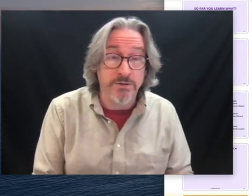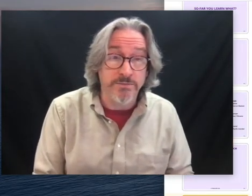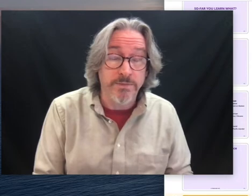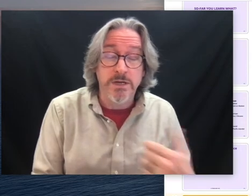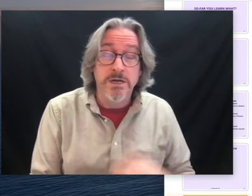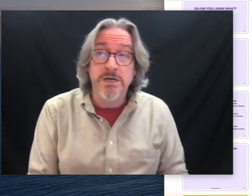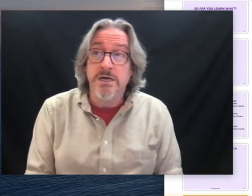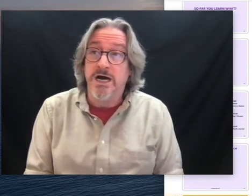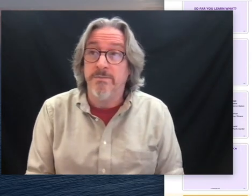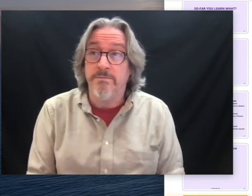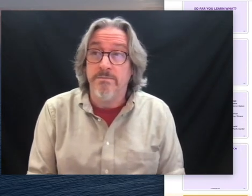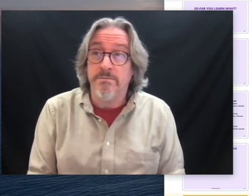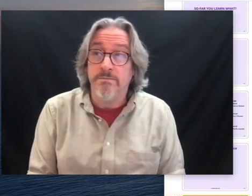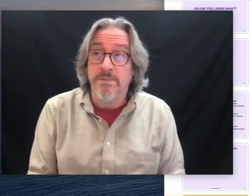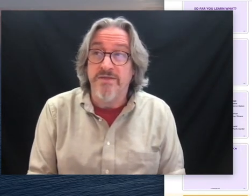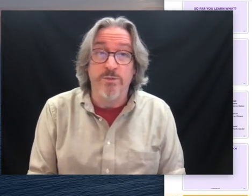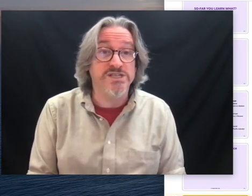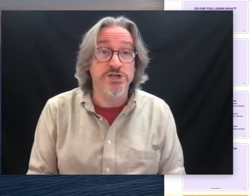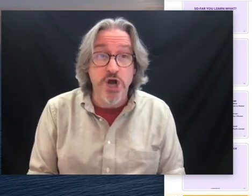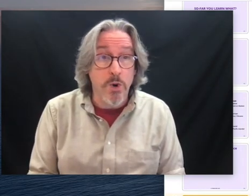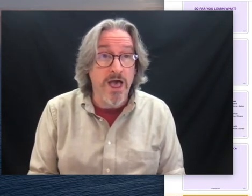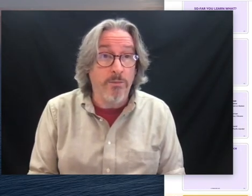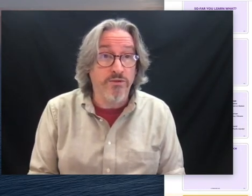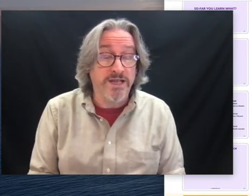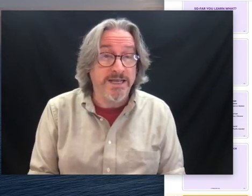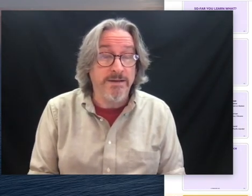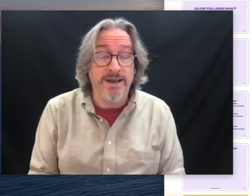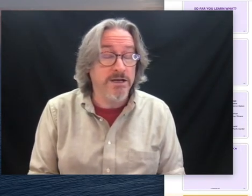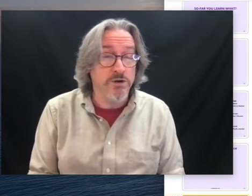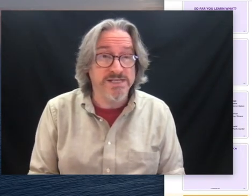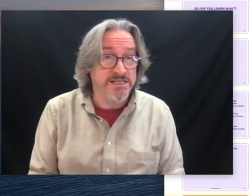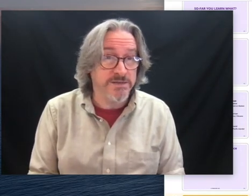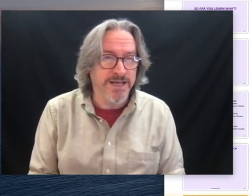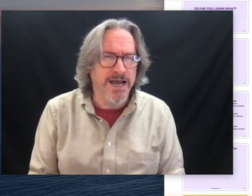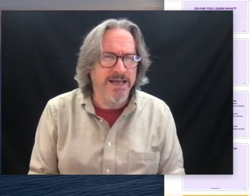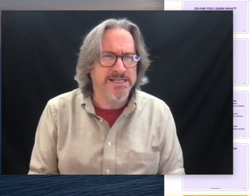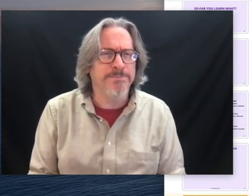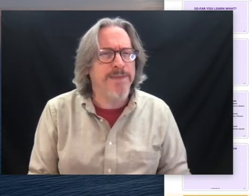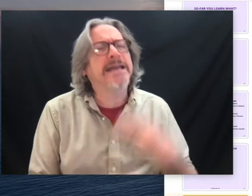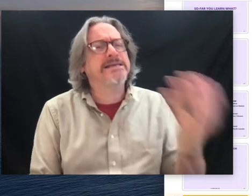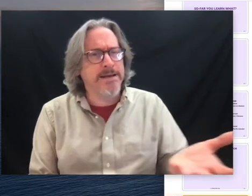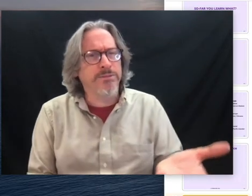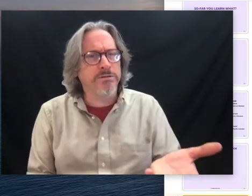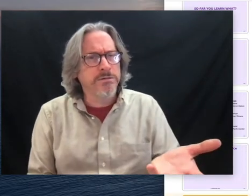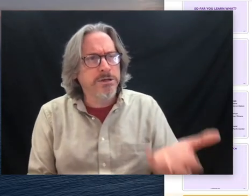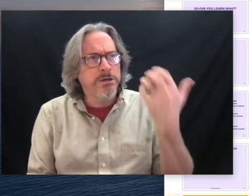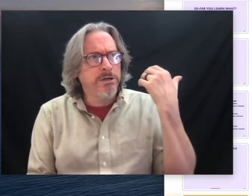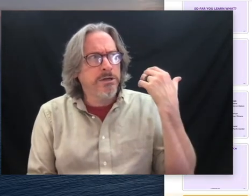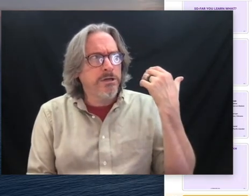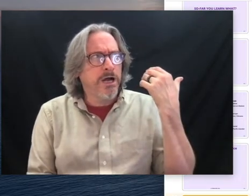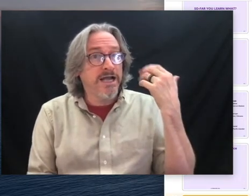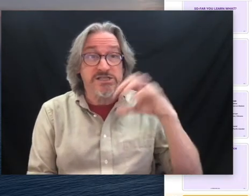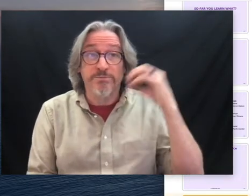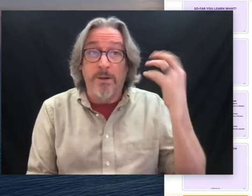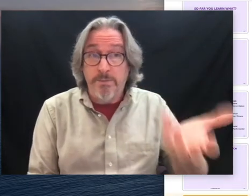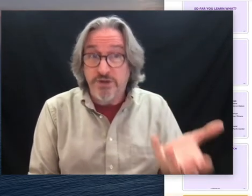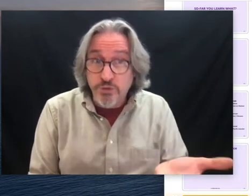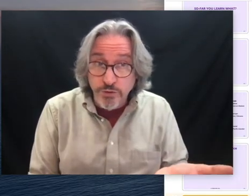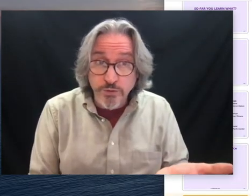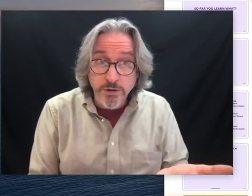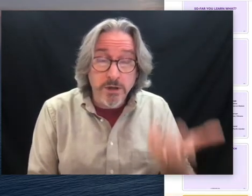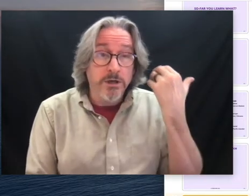second one. And there was no help. Like, it made no sense to me. It's a bad example. It's